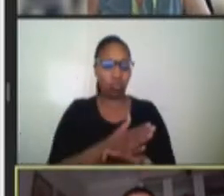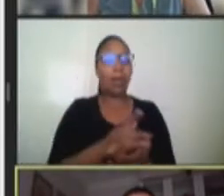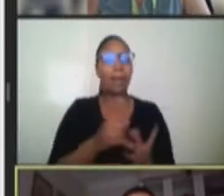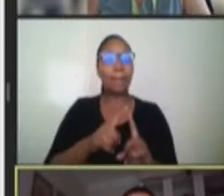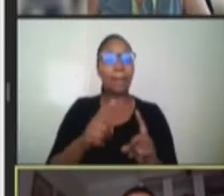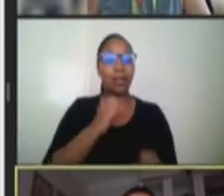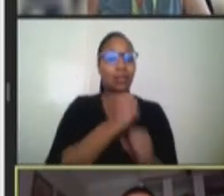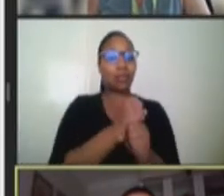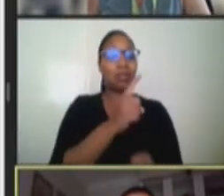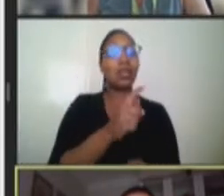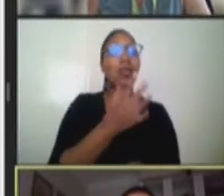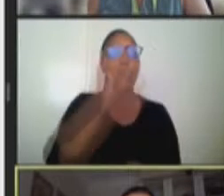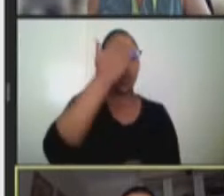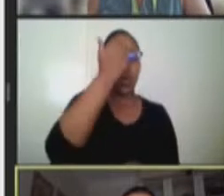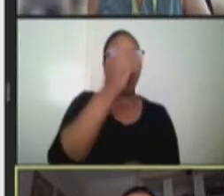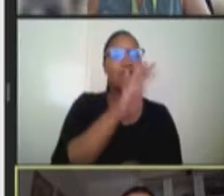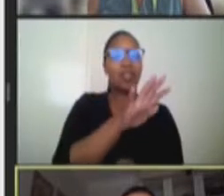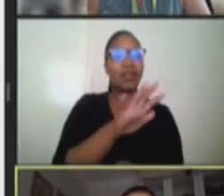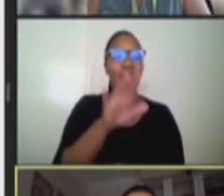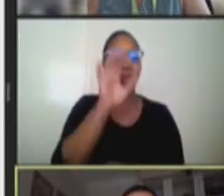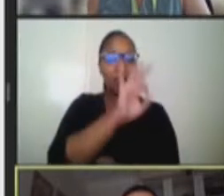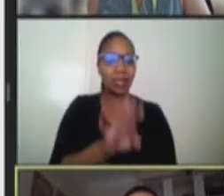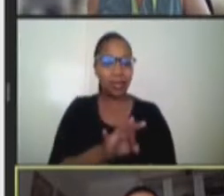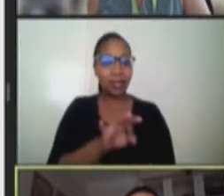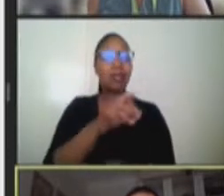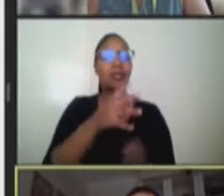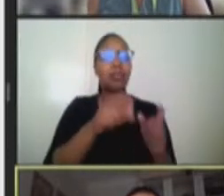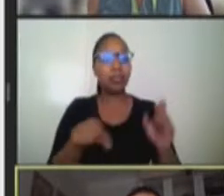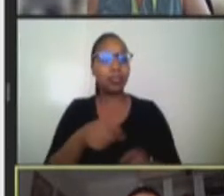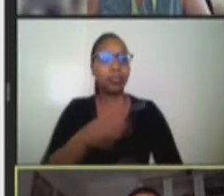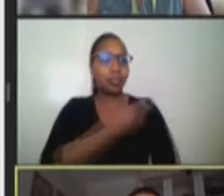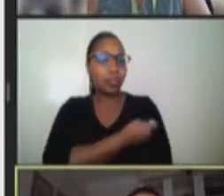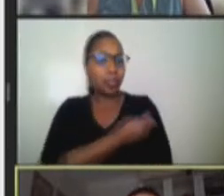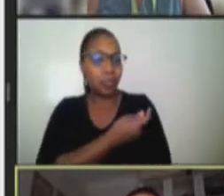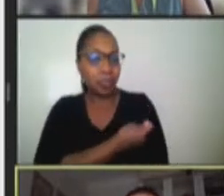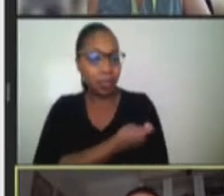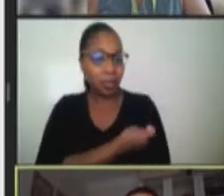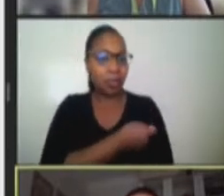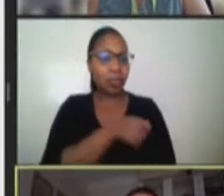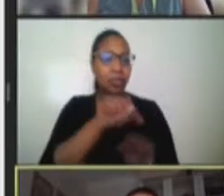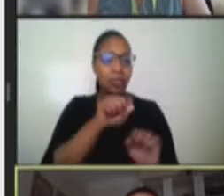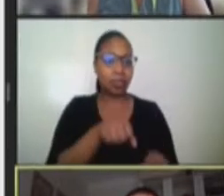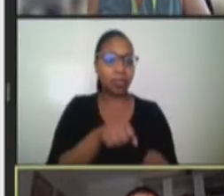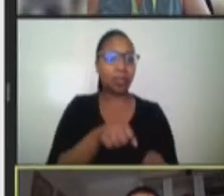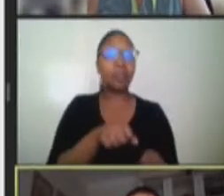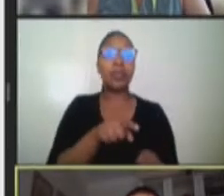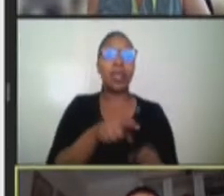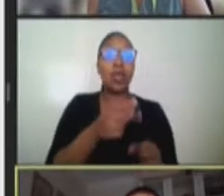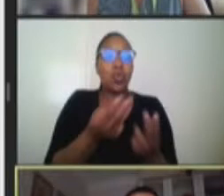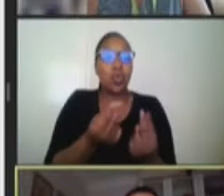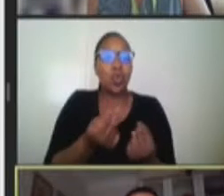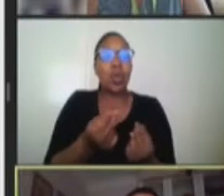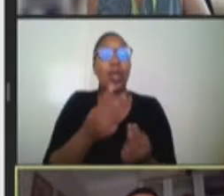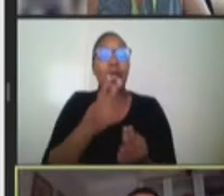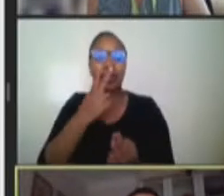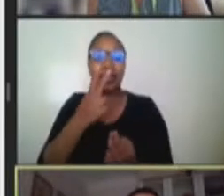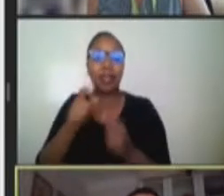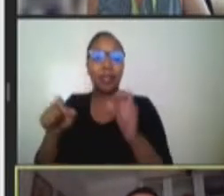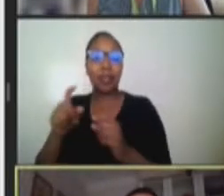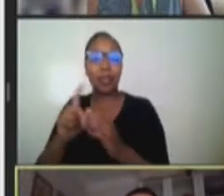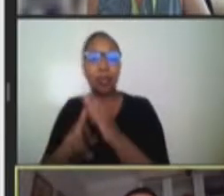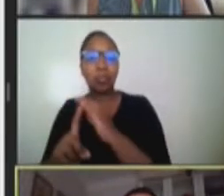have known vaccination status in DATCOV, and you can see the vast majority of patients, new admissions, and the